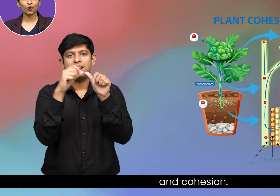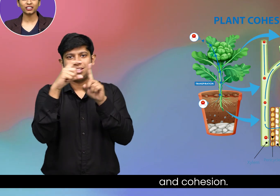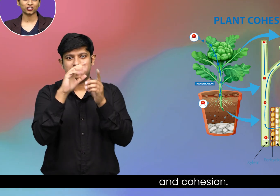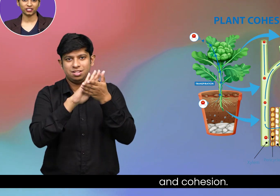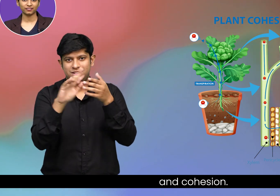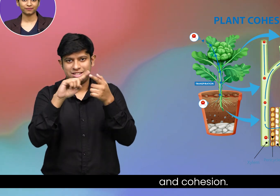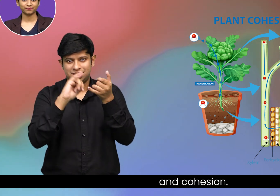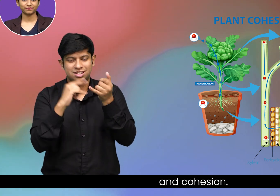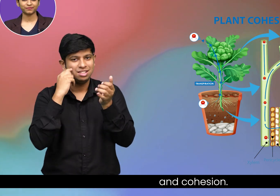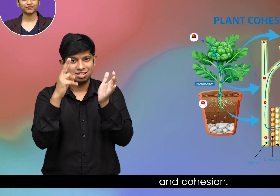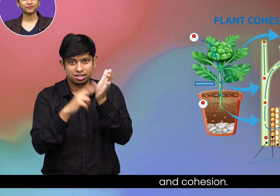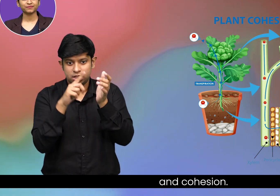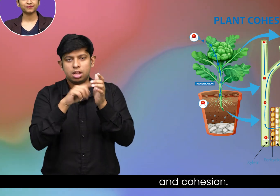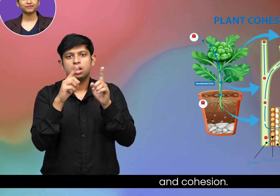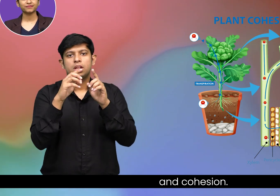and cohesion.